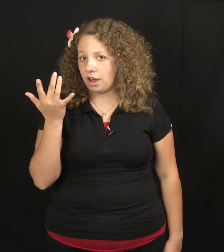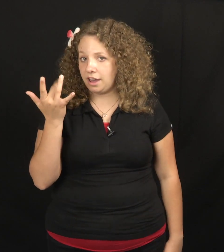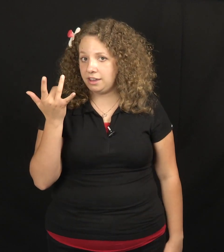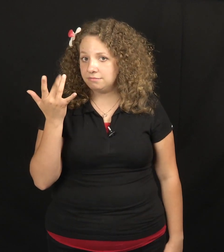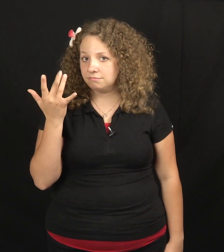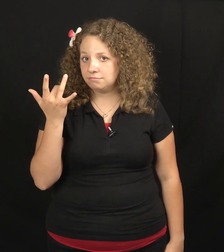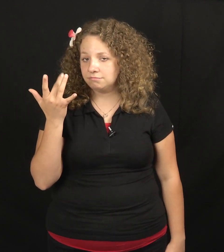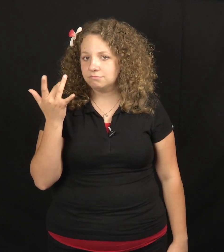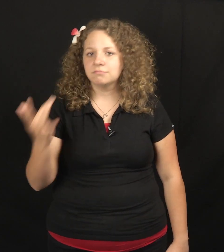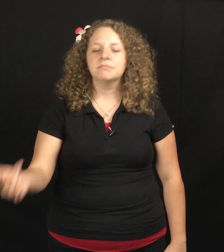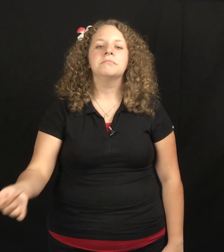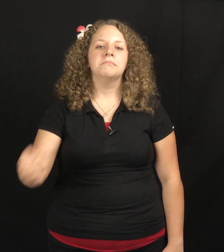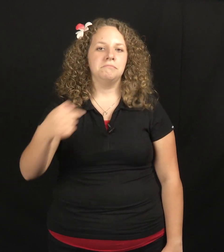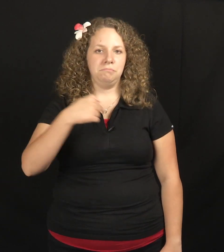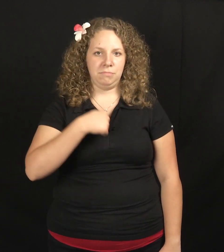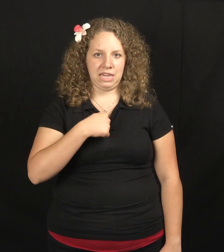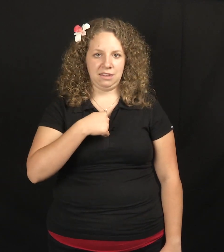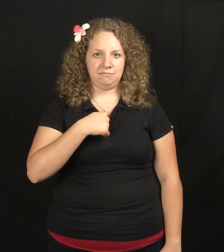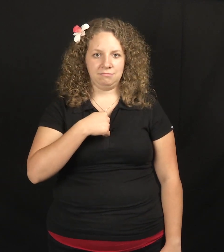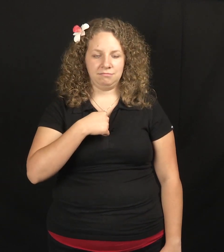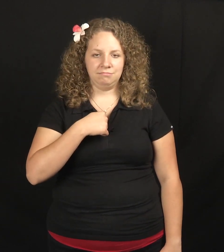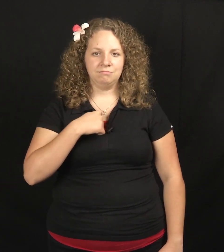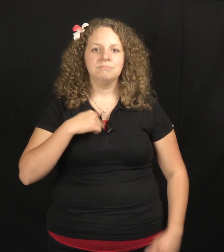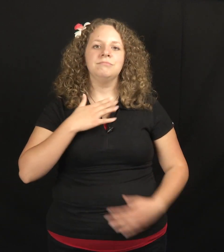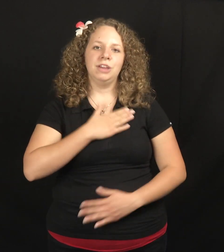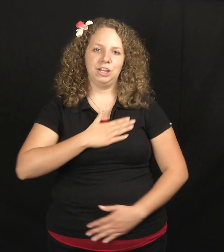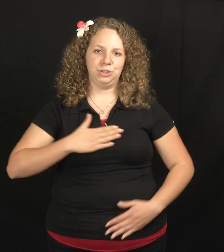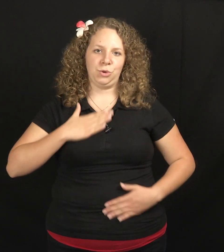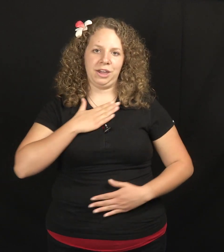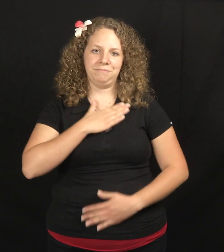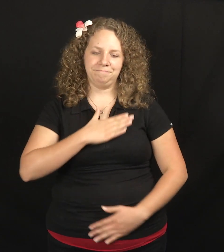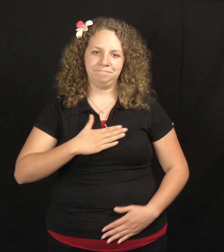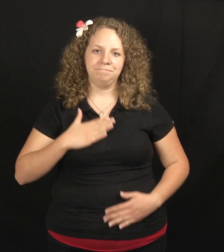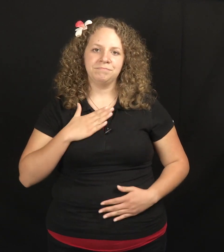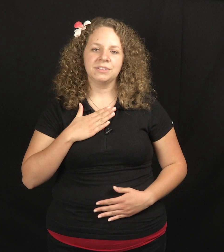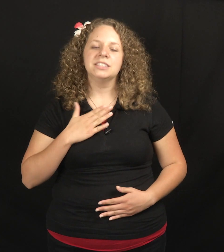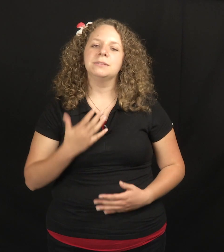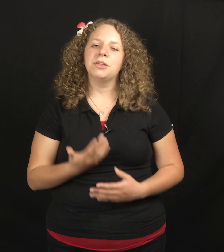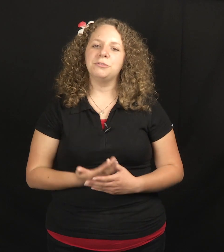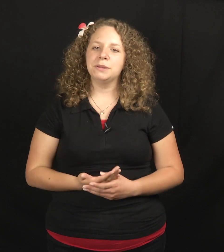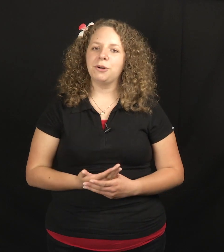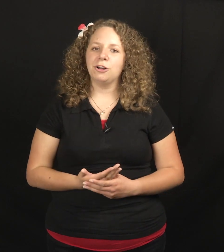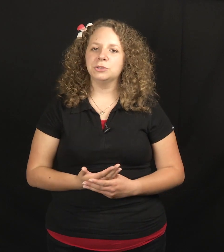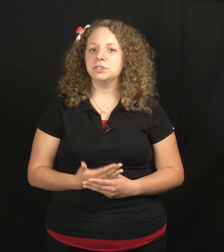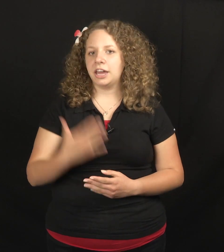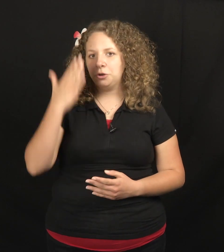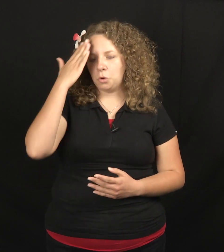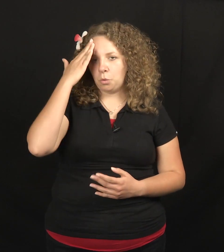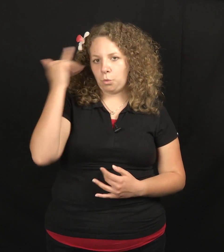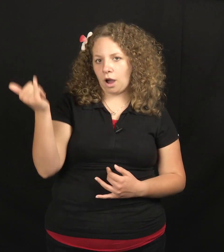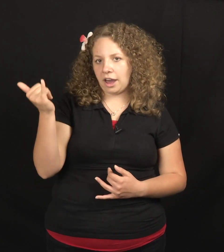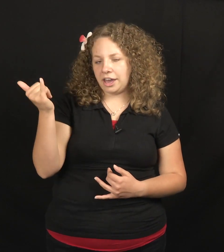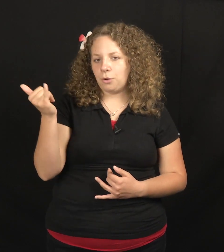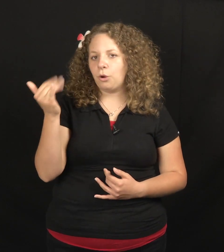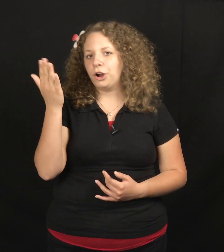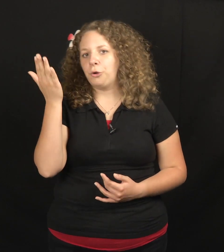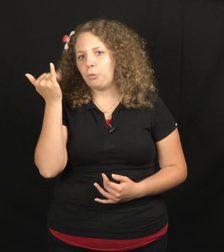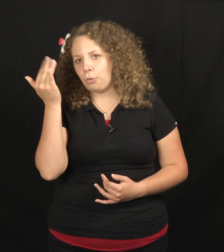why, me, enjoy. Some other people also sign why or